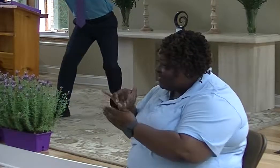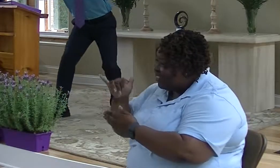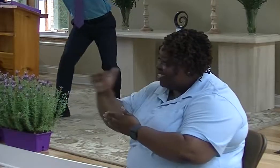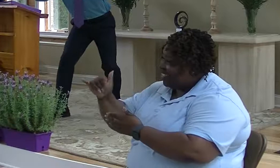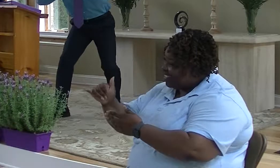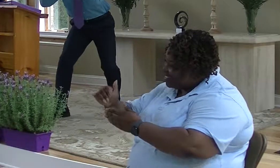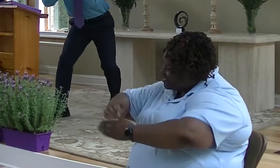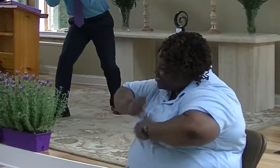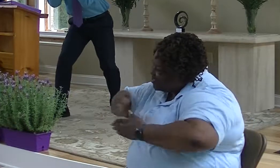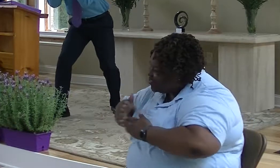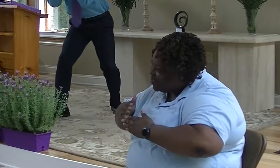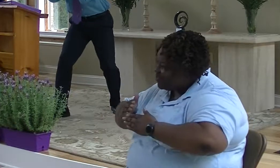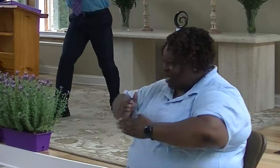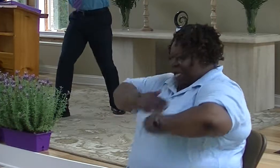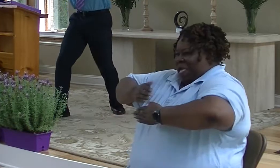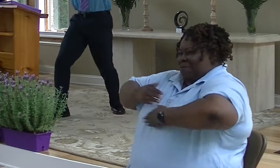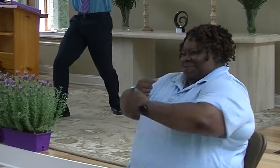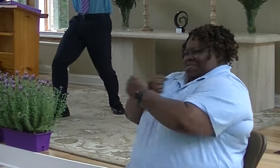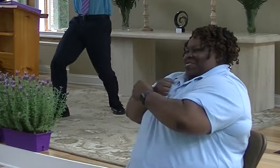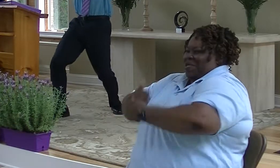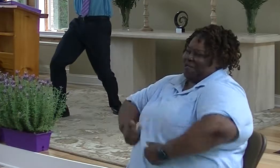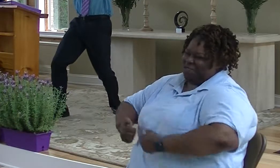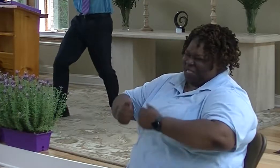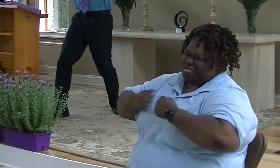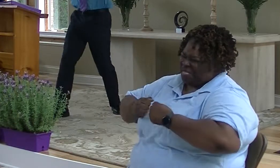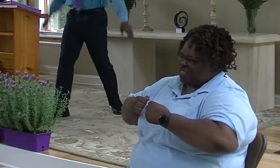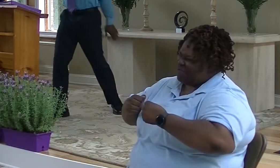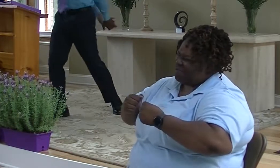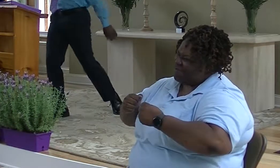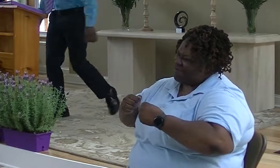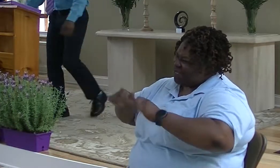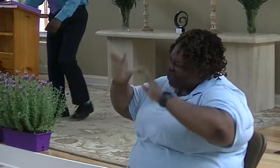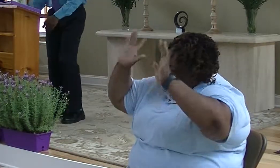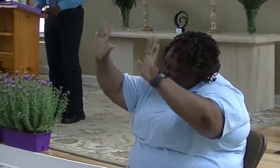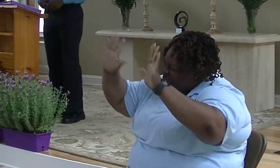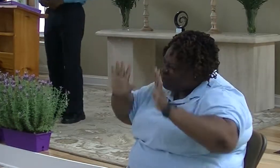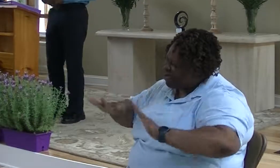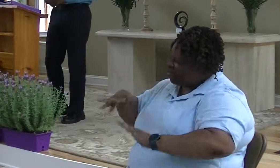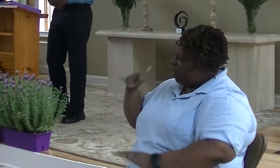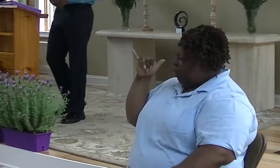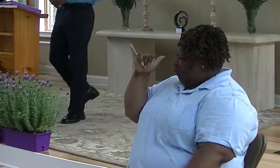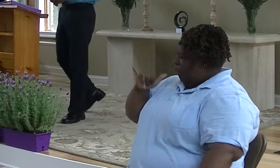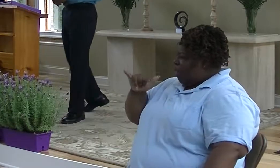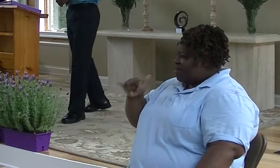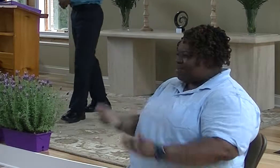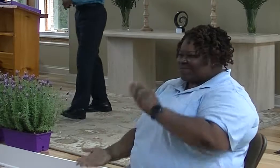Absolute joy-filled, happy, love-filled, light-filled, amazing morning to you all.